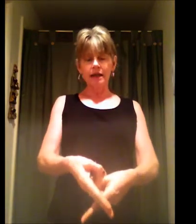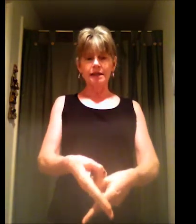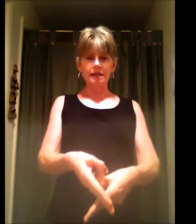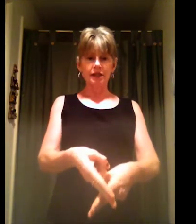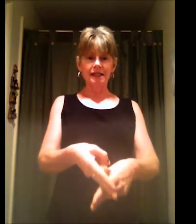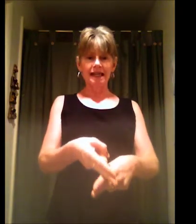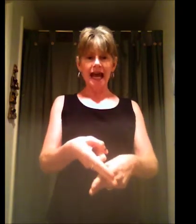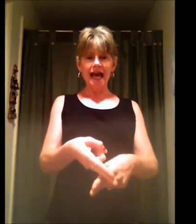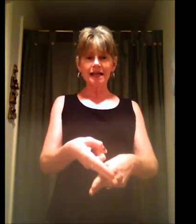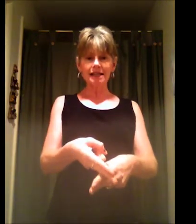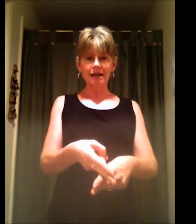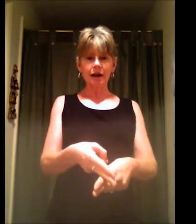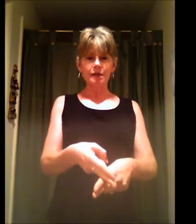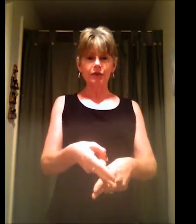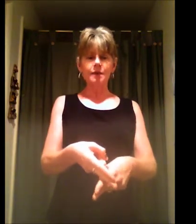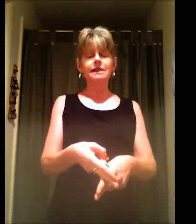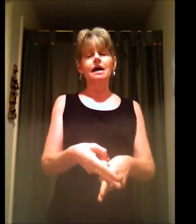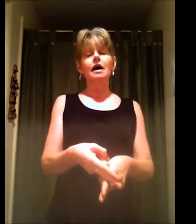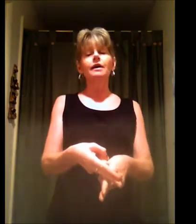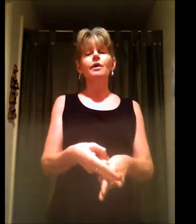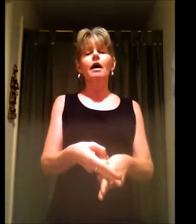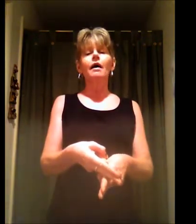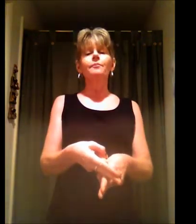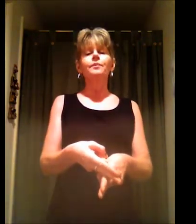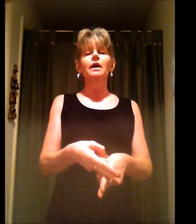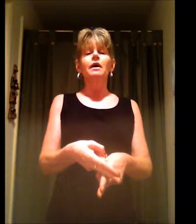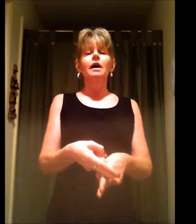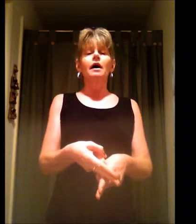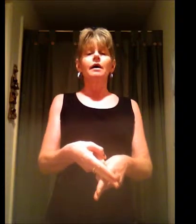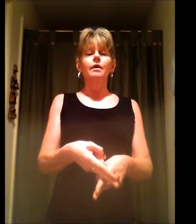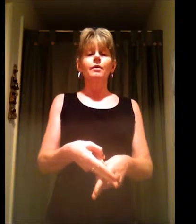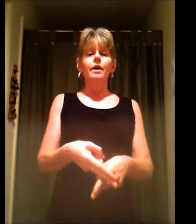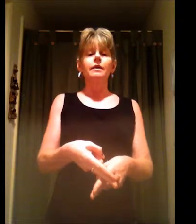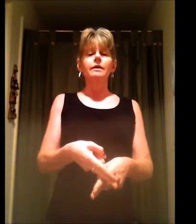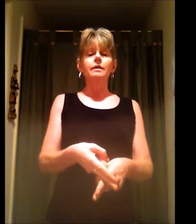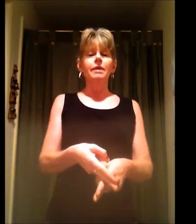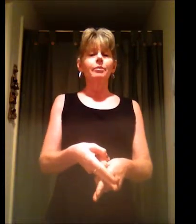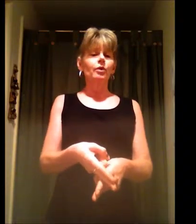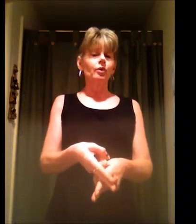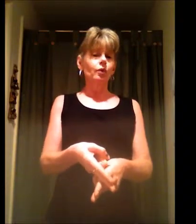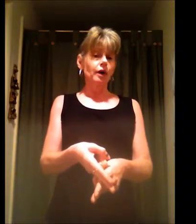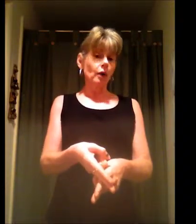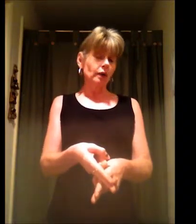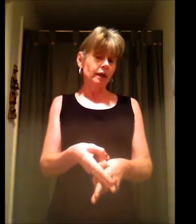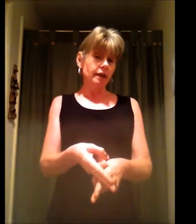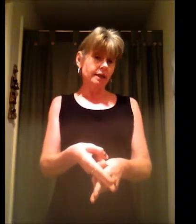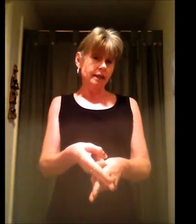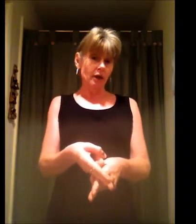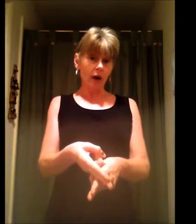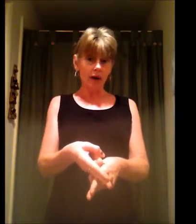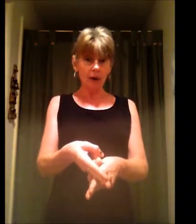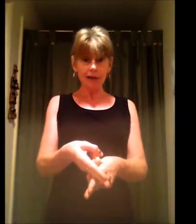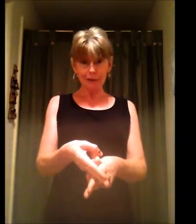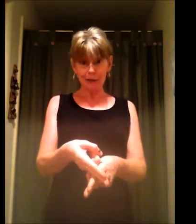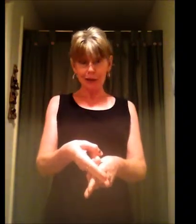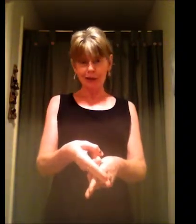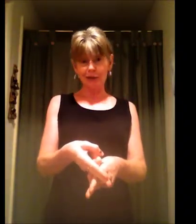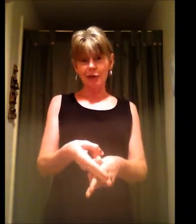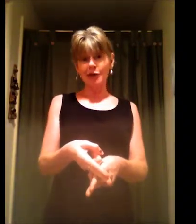it's just an X. It comes from the sign when people didn't know how to write, so they just wrote